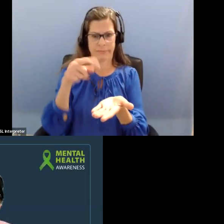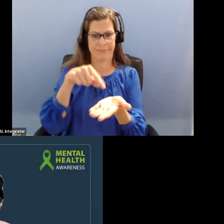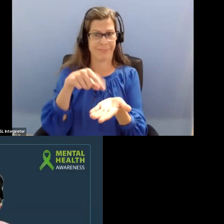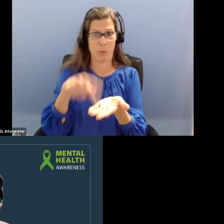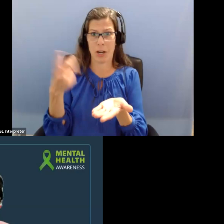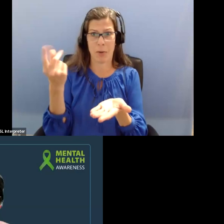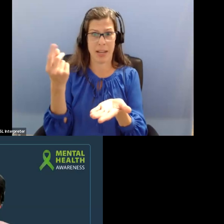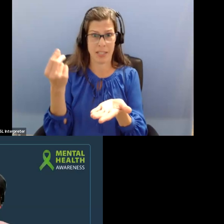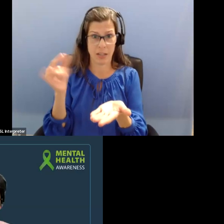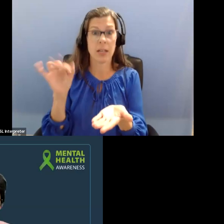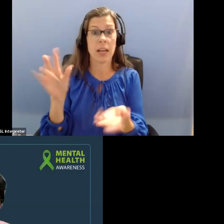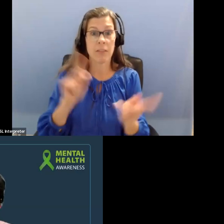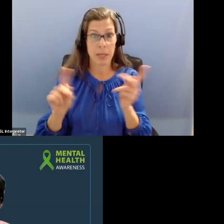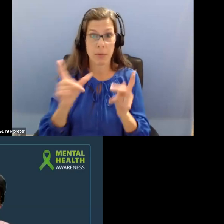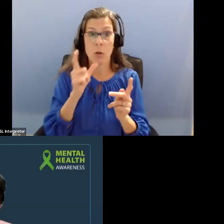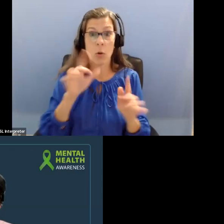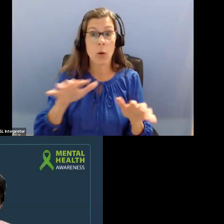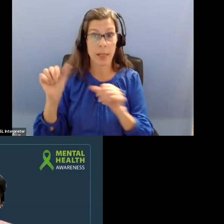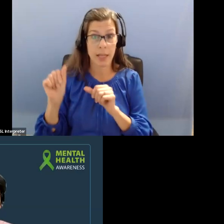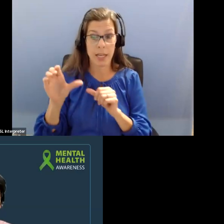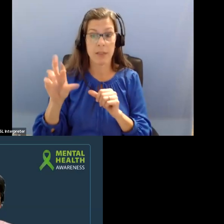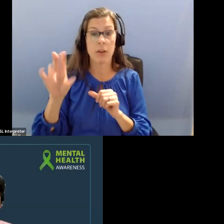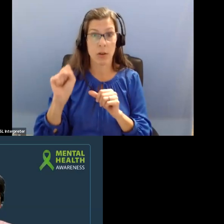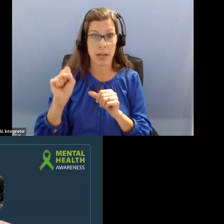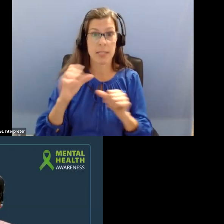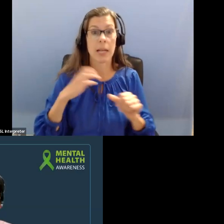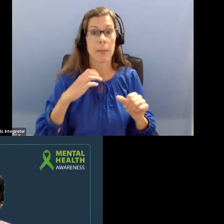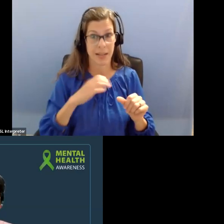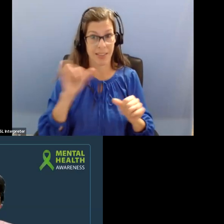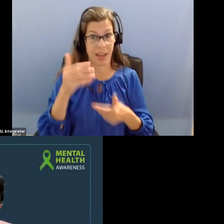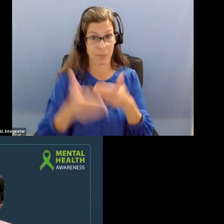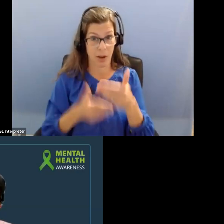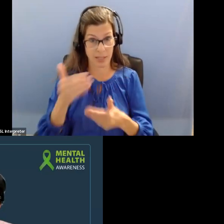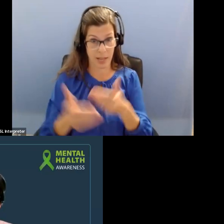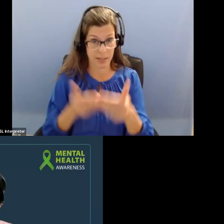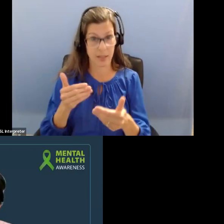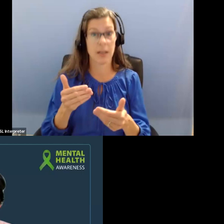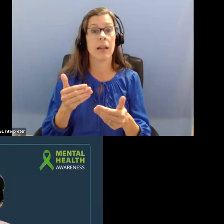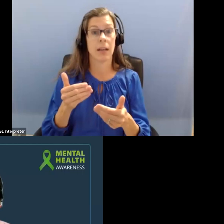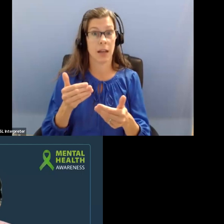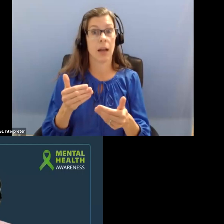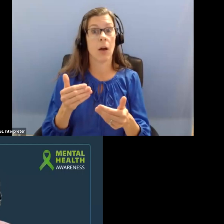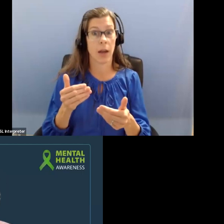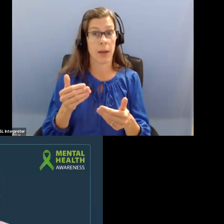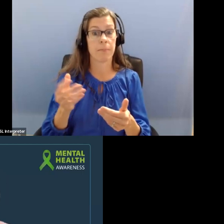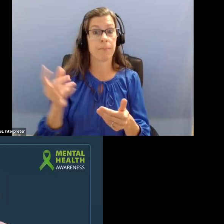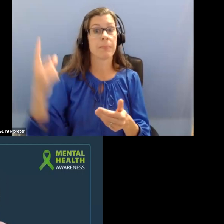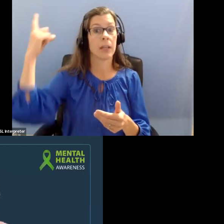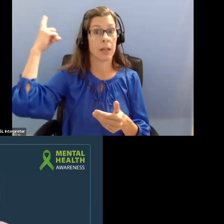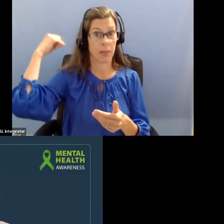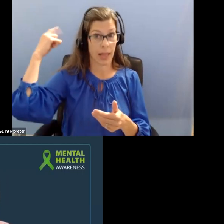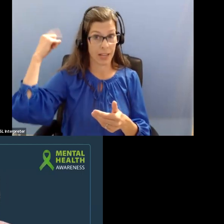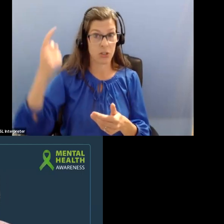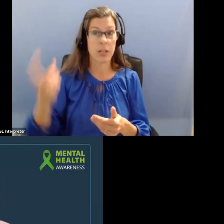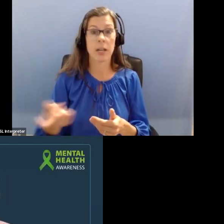leave the CRIS committee and the process. So very early in the process last year, one of our lived experience